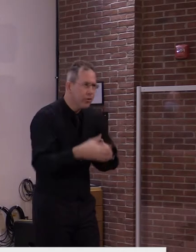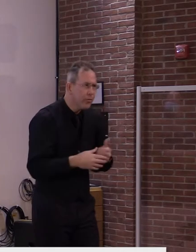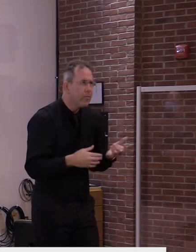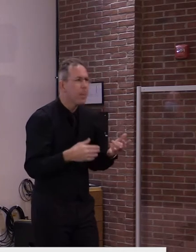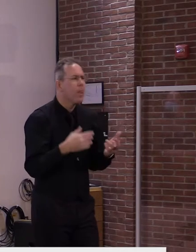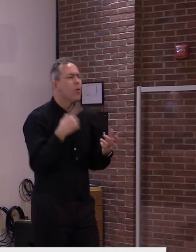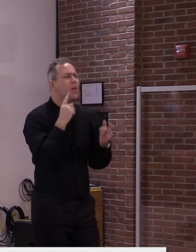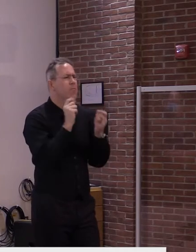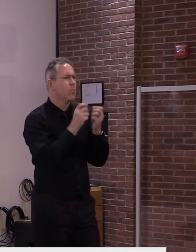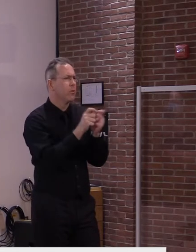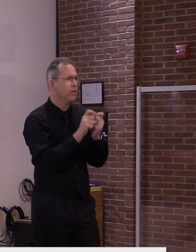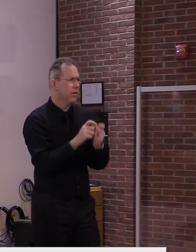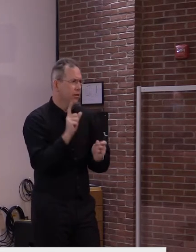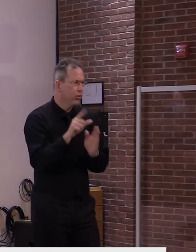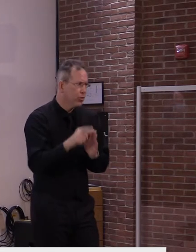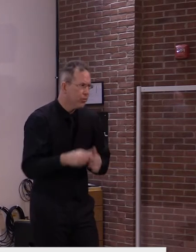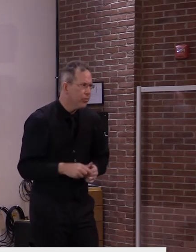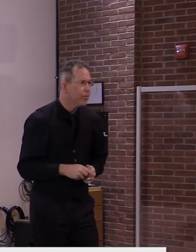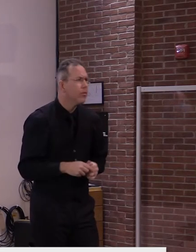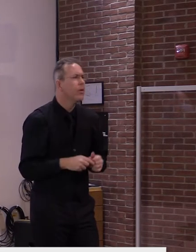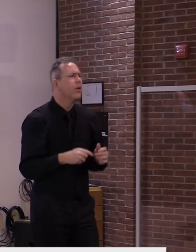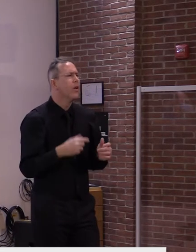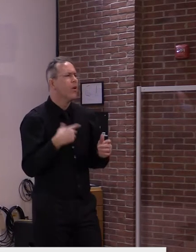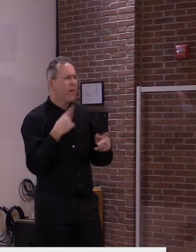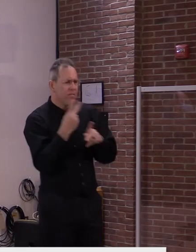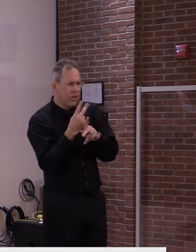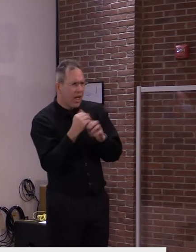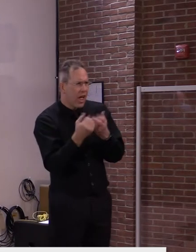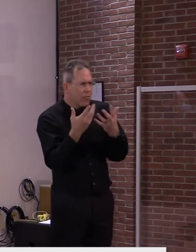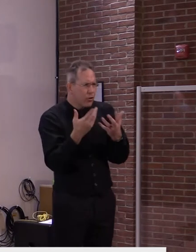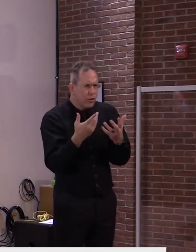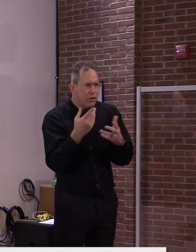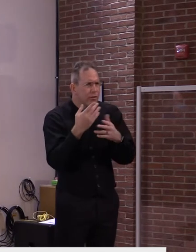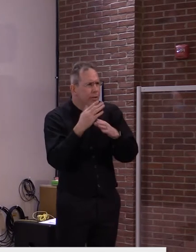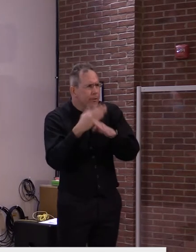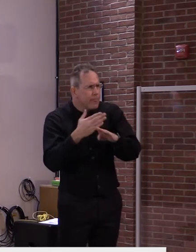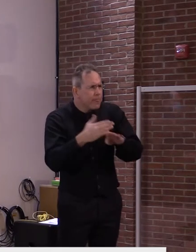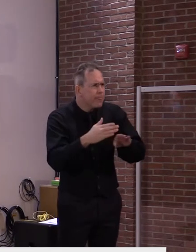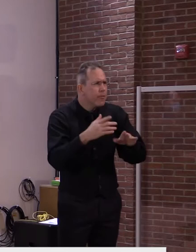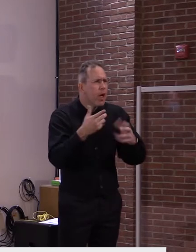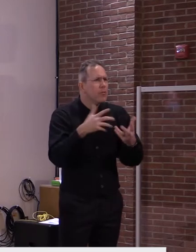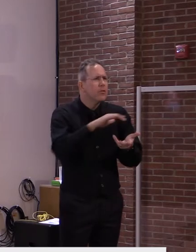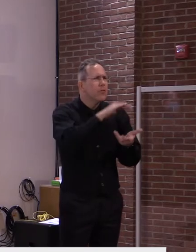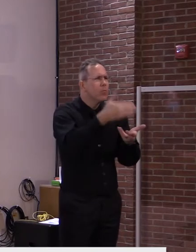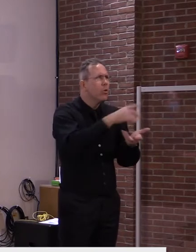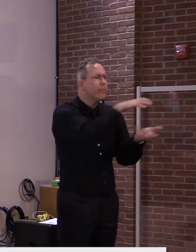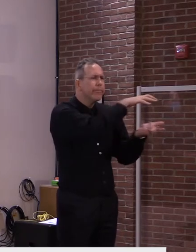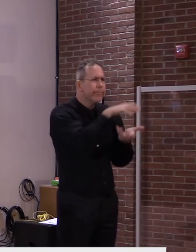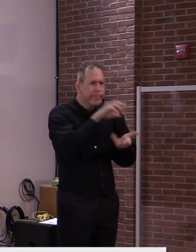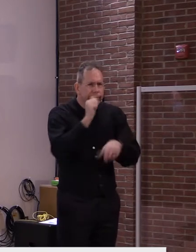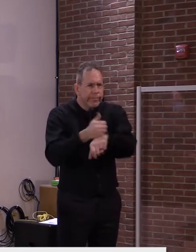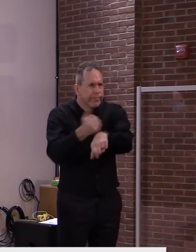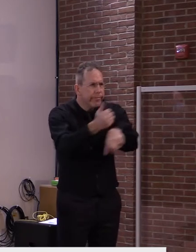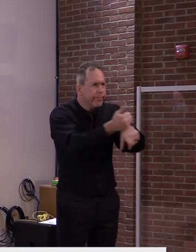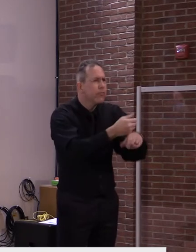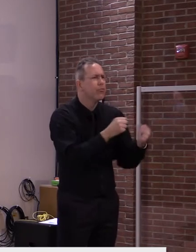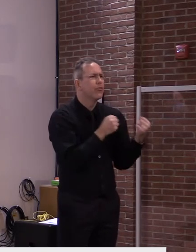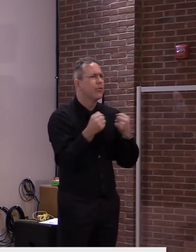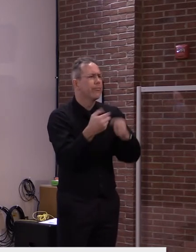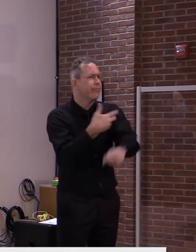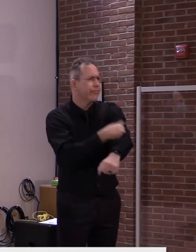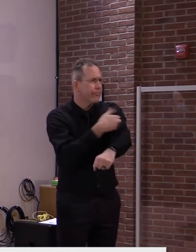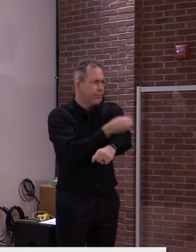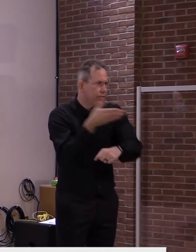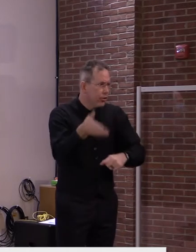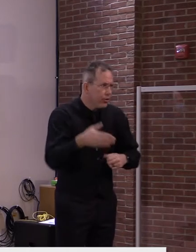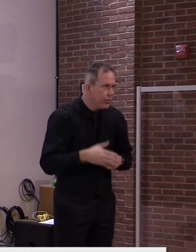a vaccine in that area as well. I'm hoping next week we can sort of map out a plan, that we're just trying